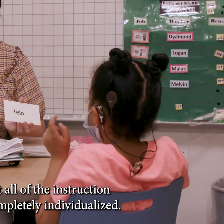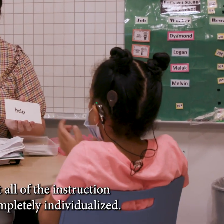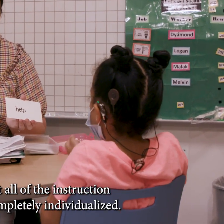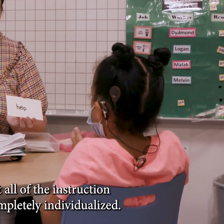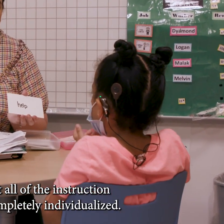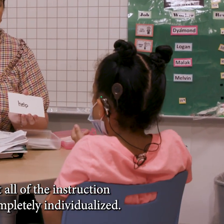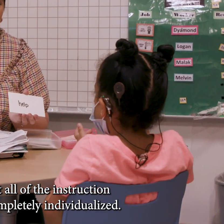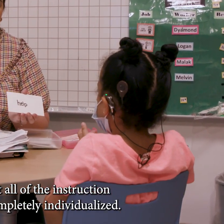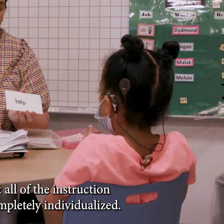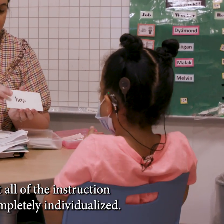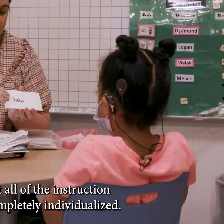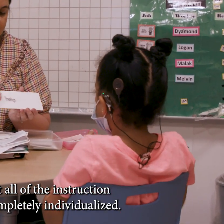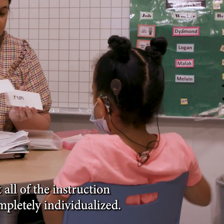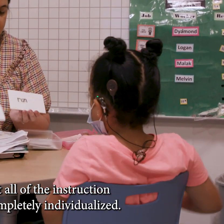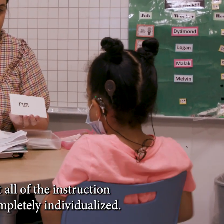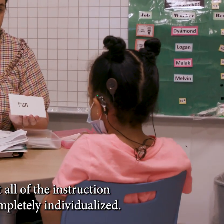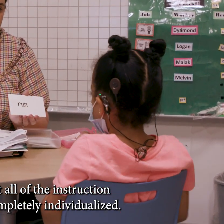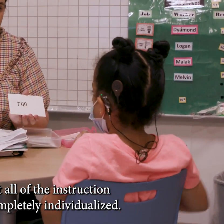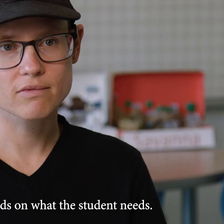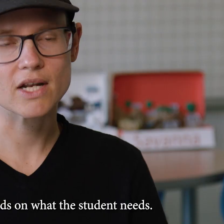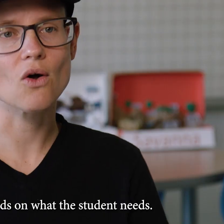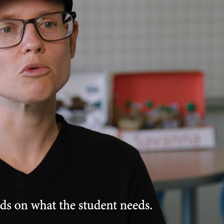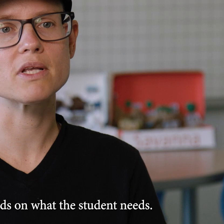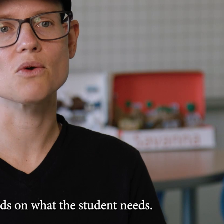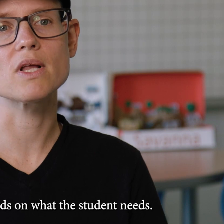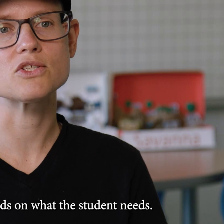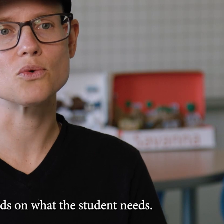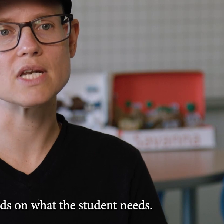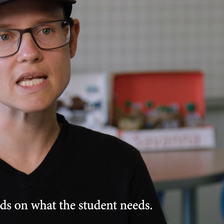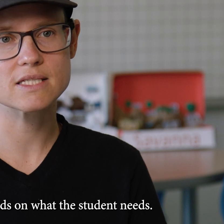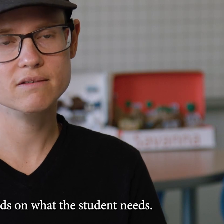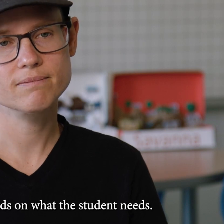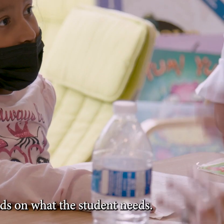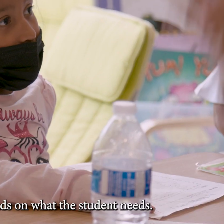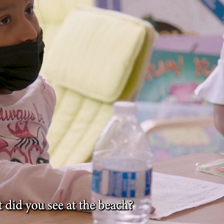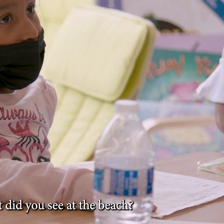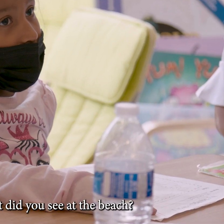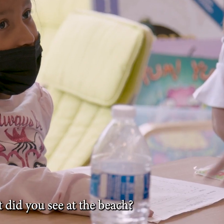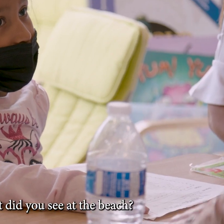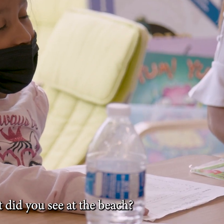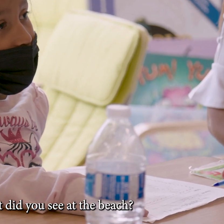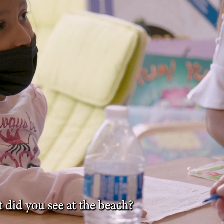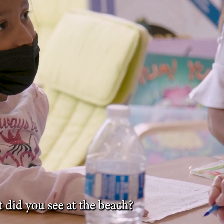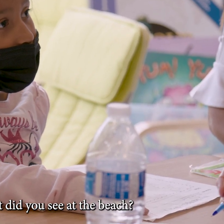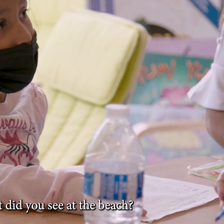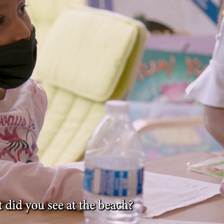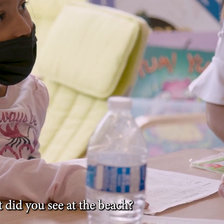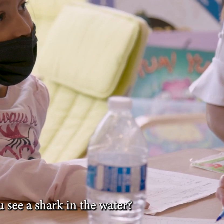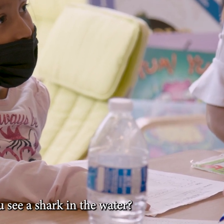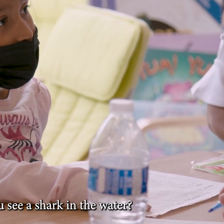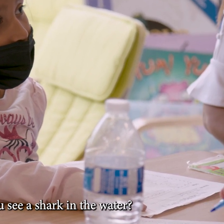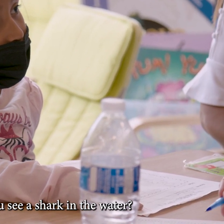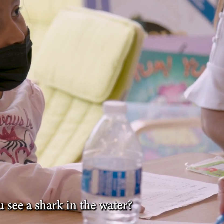but all of the instruction is completely individualized. It all depends on what the student needs. So what did you see at the beach?